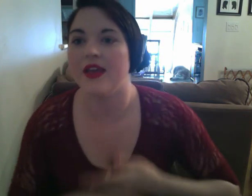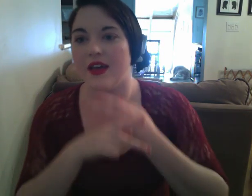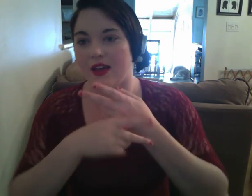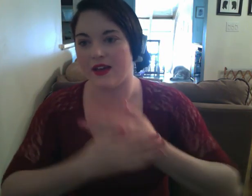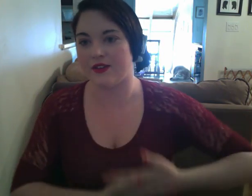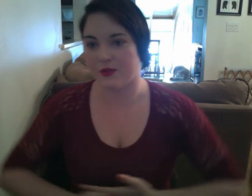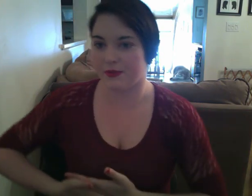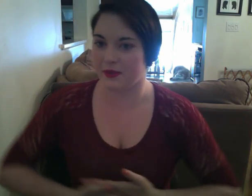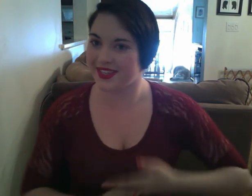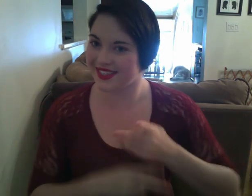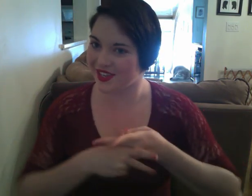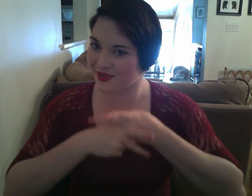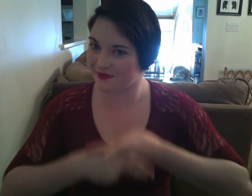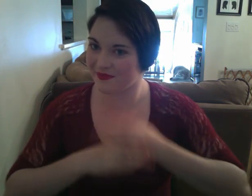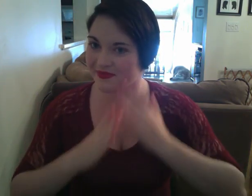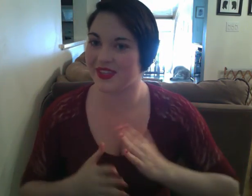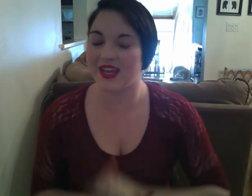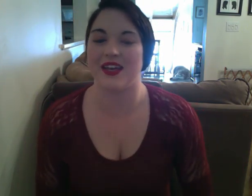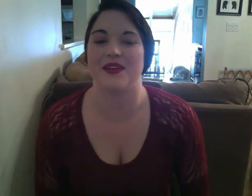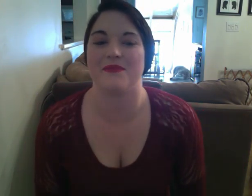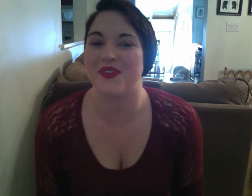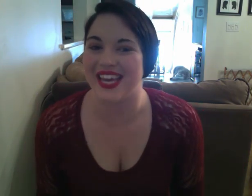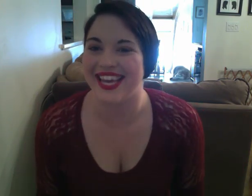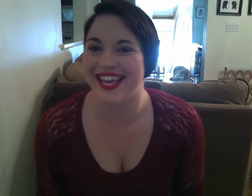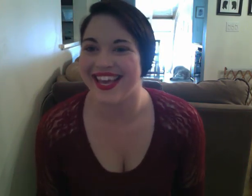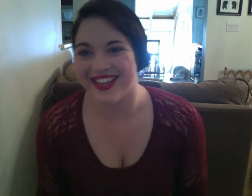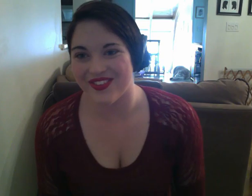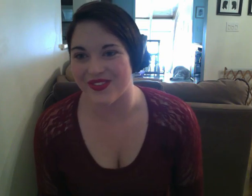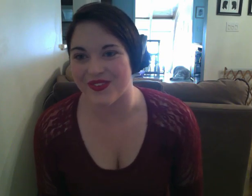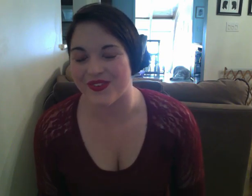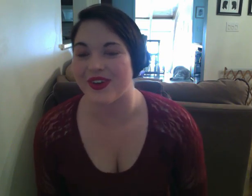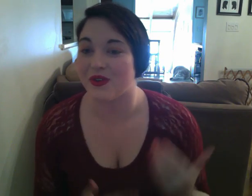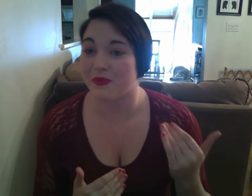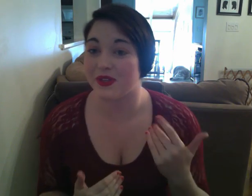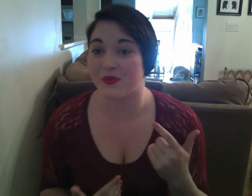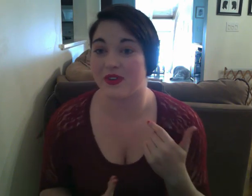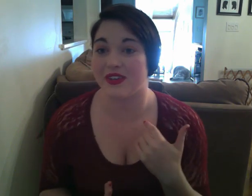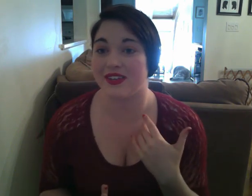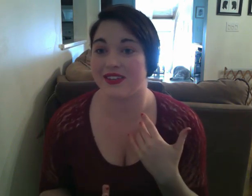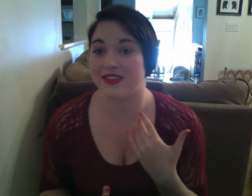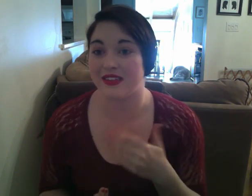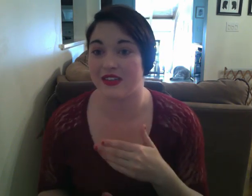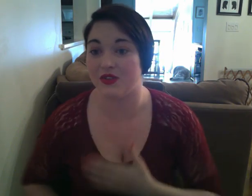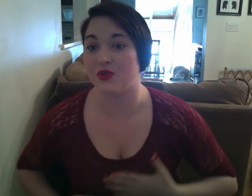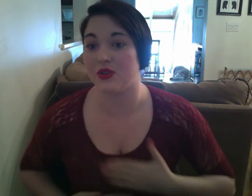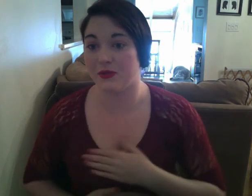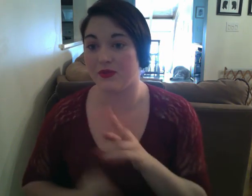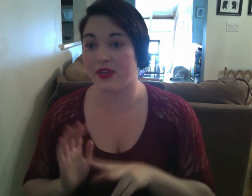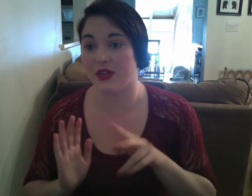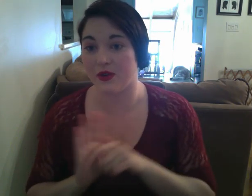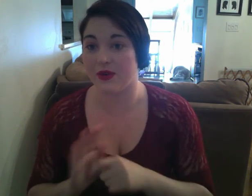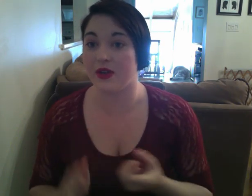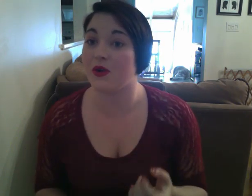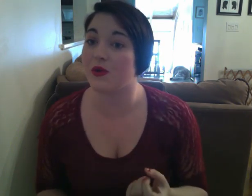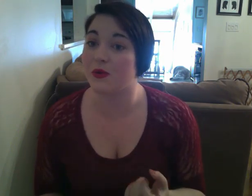Uh, so babysitter. Um, okay. So, I hope this was an enjoyable video. And I hope